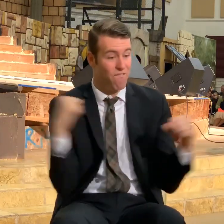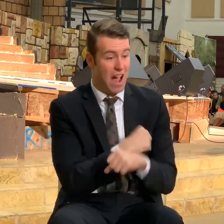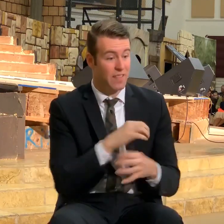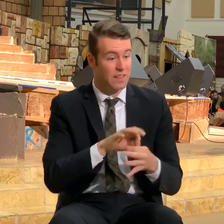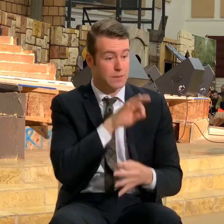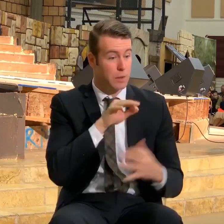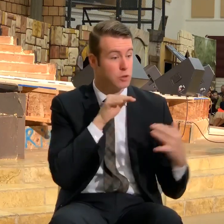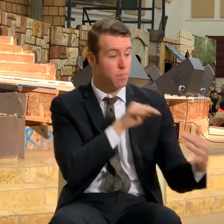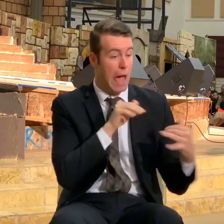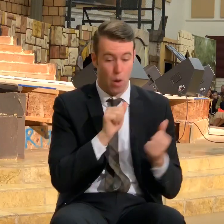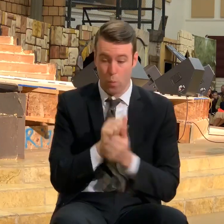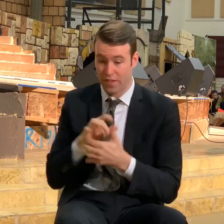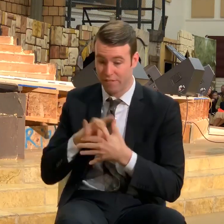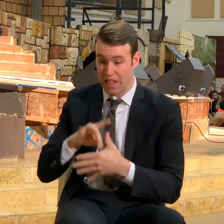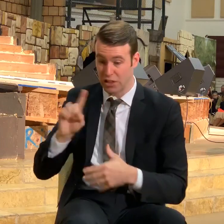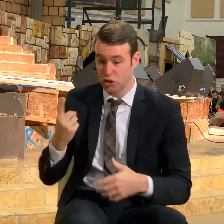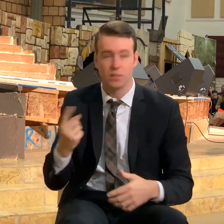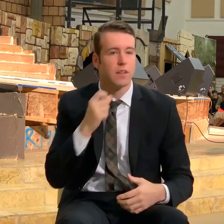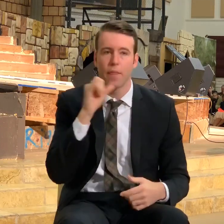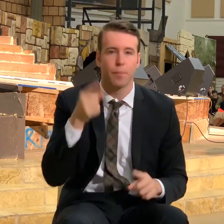spiritual battles in the flesh.